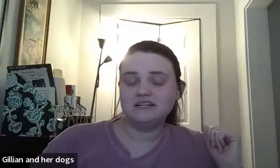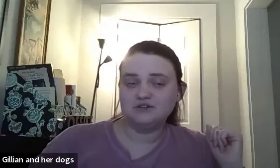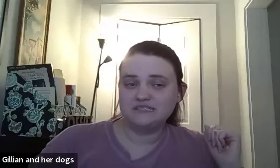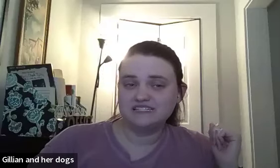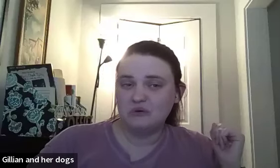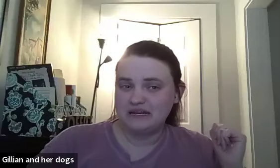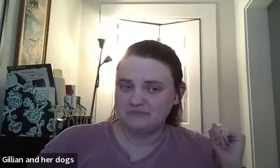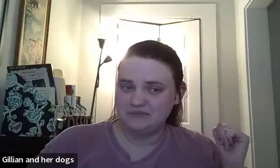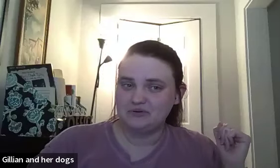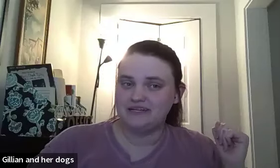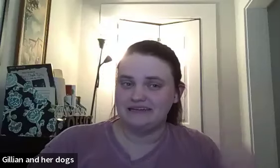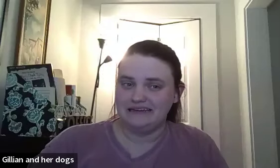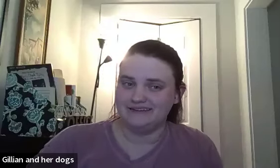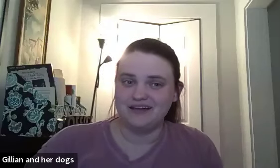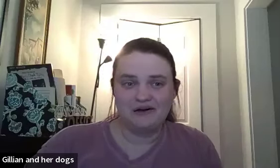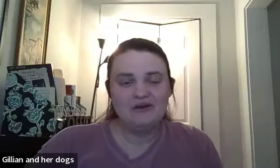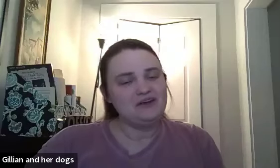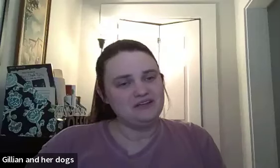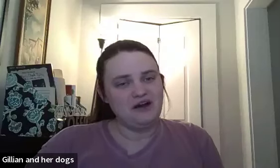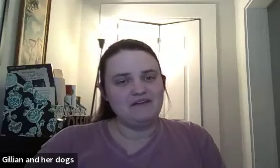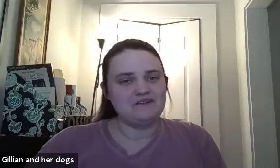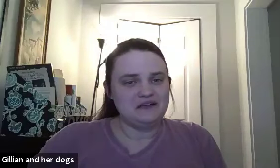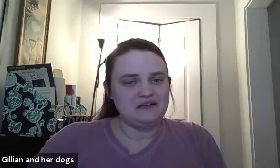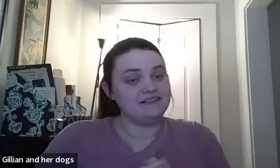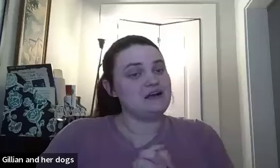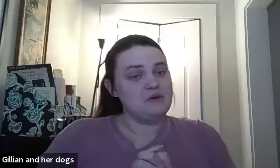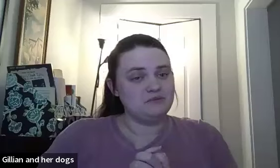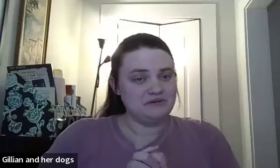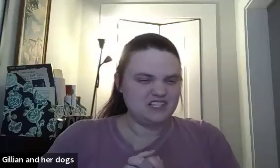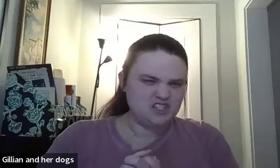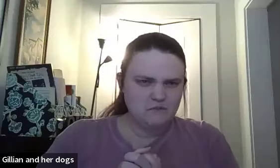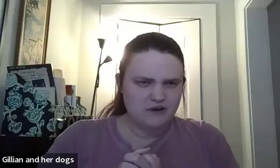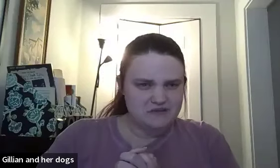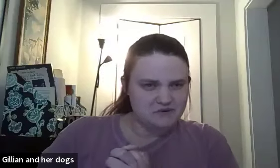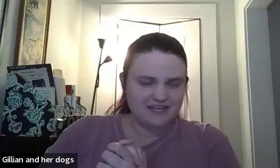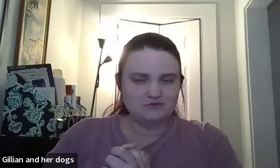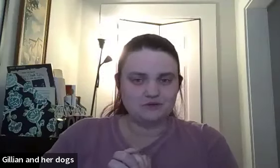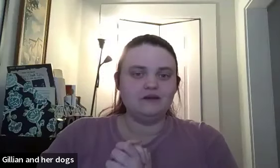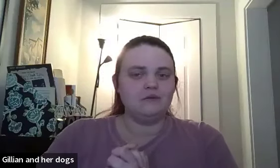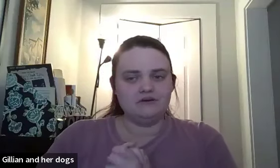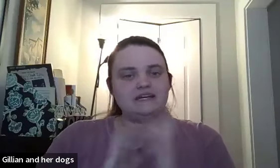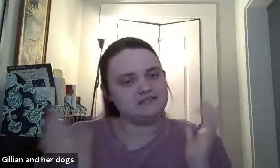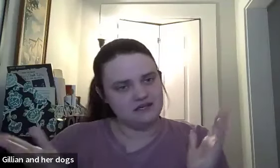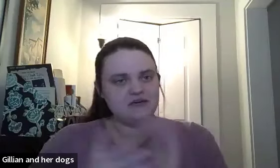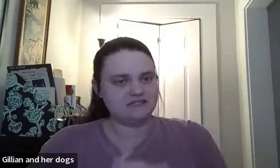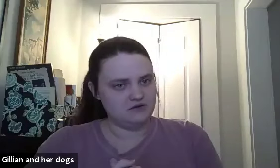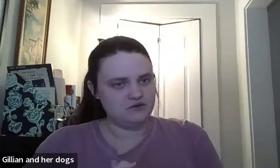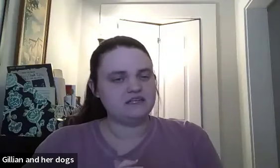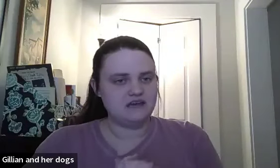not insulting to point at people in ASL. I feel like at least I remember being raised, don't point at people, that's rude. Well, in ASL, that's not rude. That's